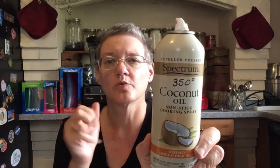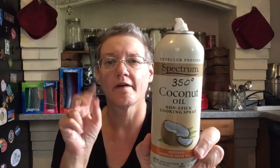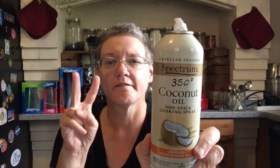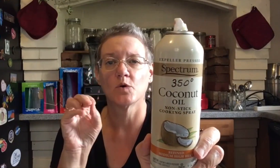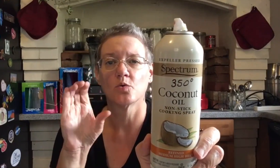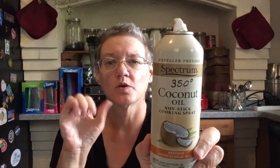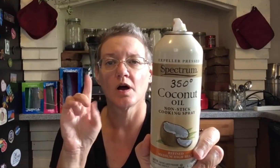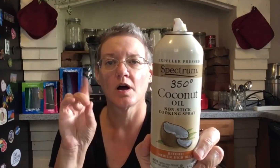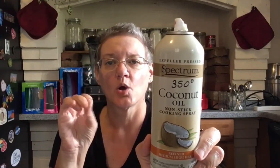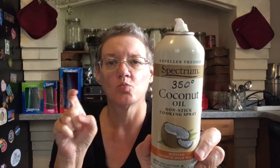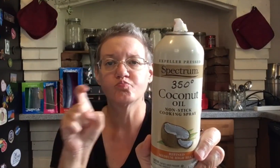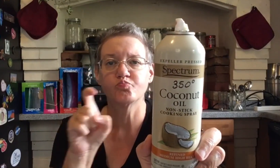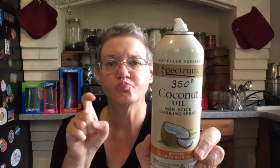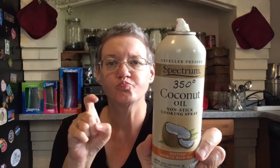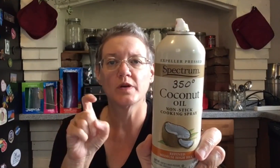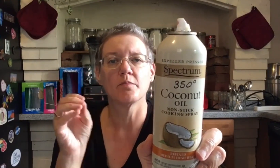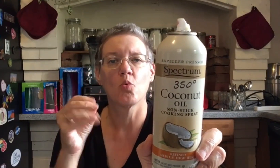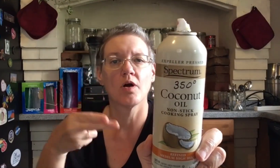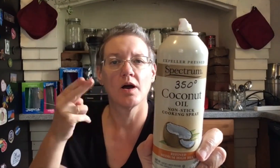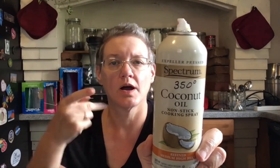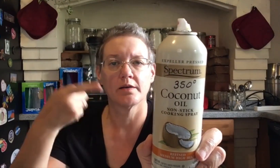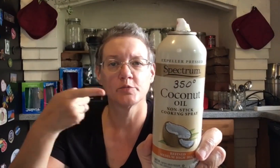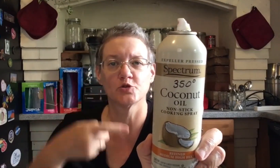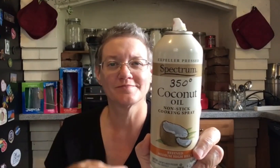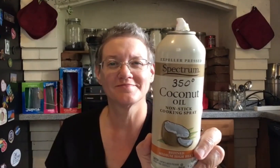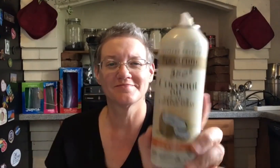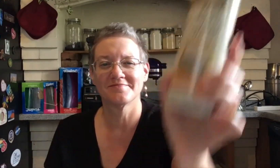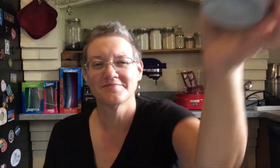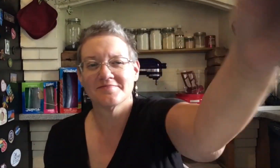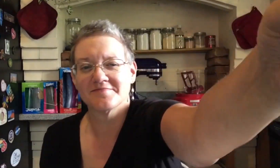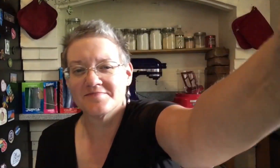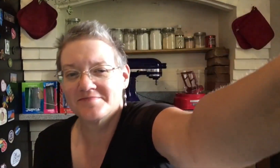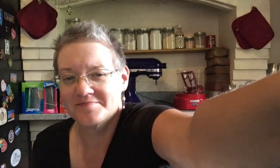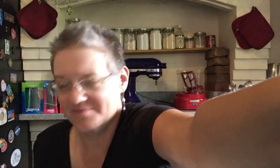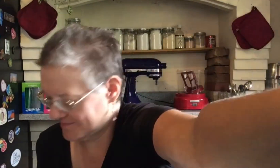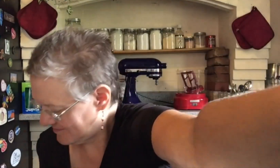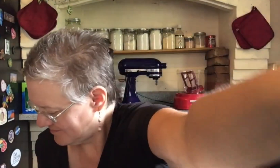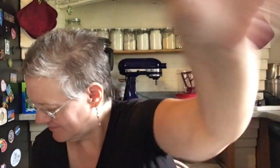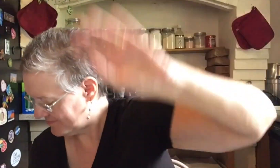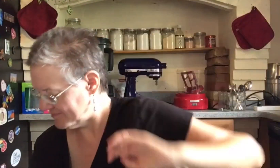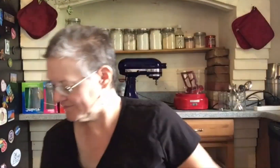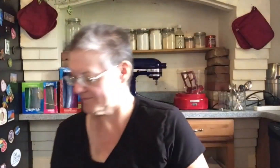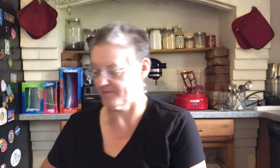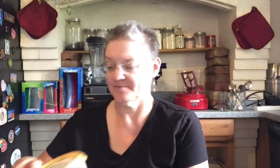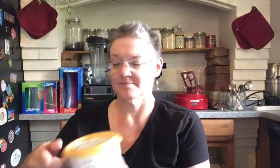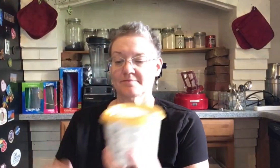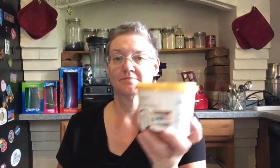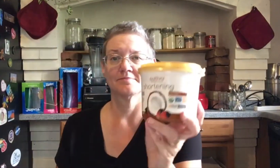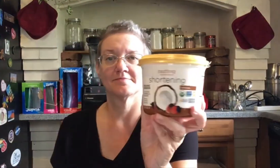It's another reason that I'd like to use the avocado spray. It has a higher heat.